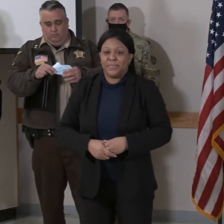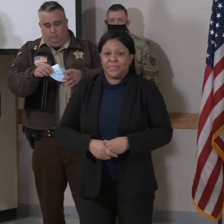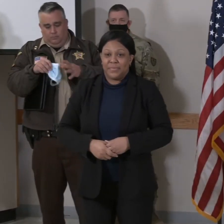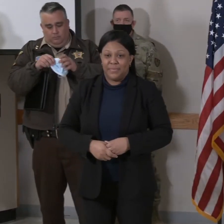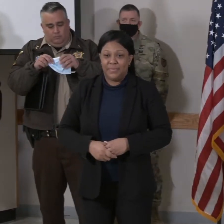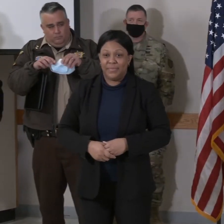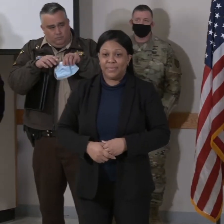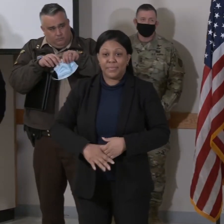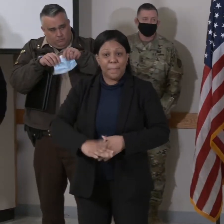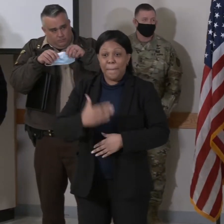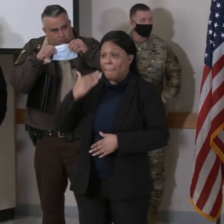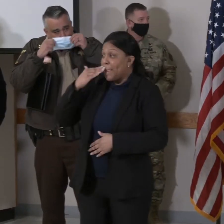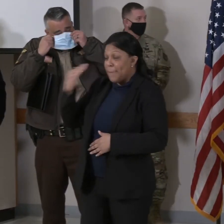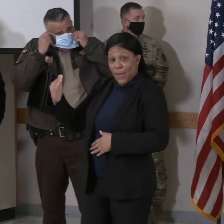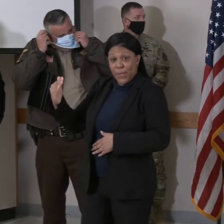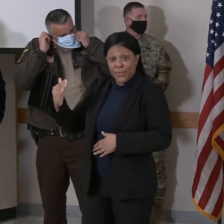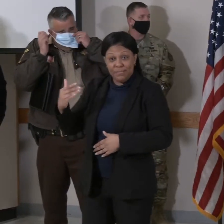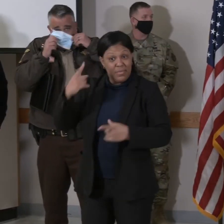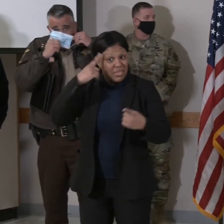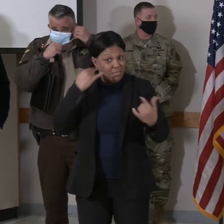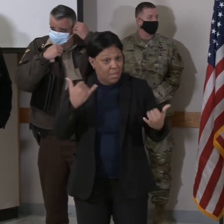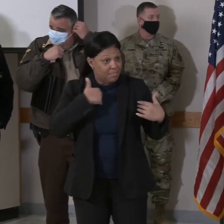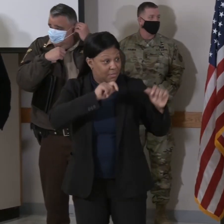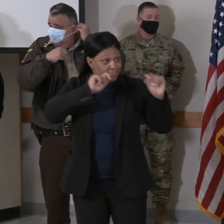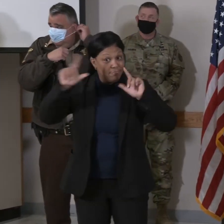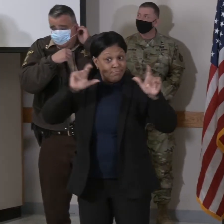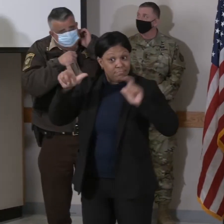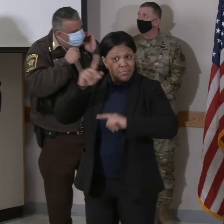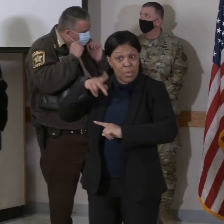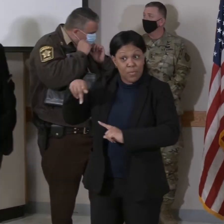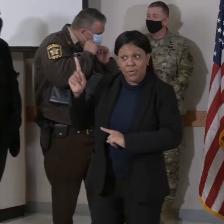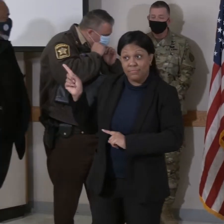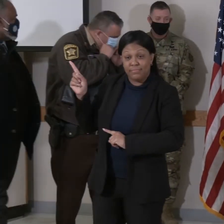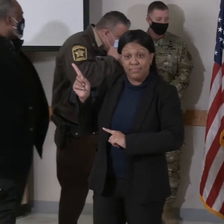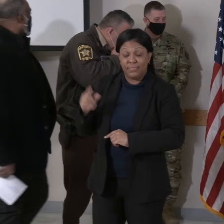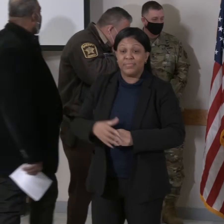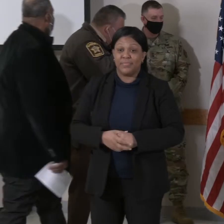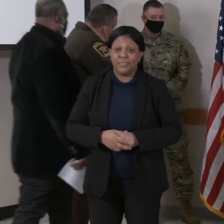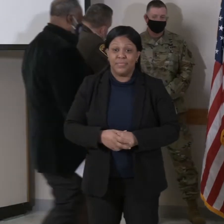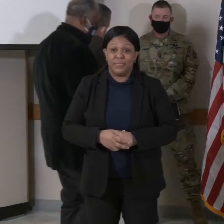Thanks, Sheriff. I think we have a PowerPoint that'll get brought up.